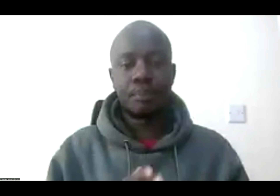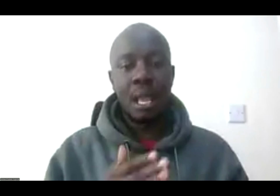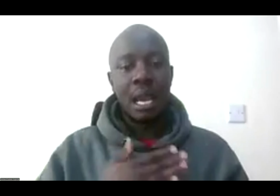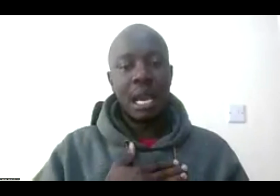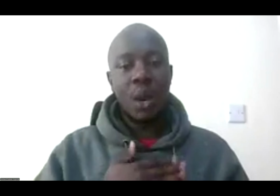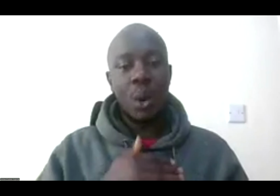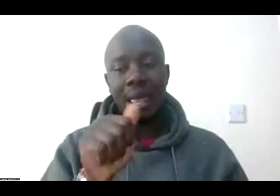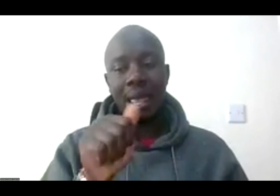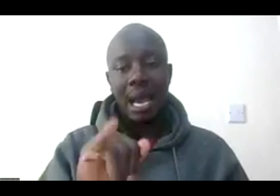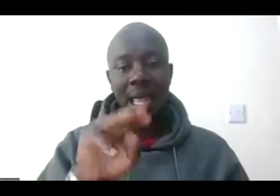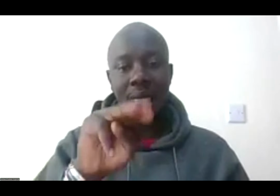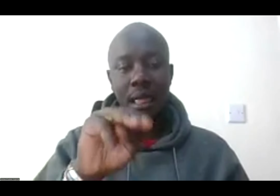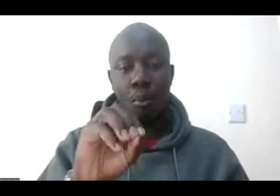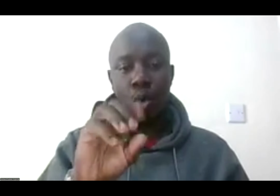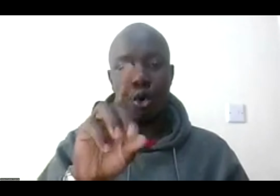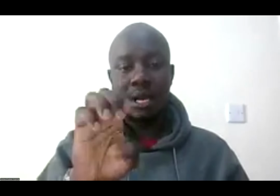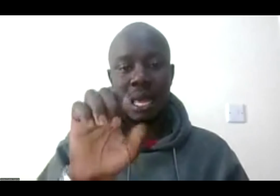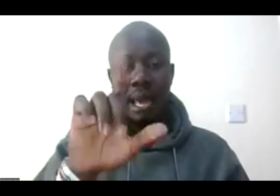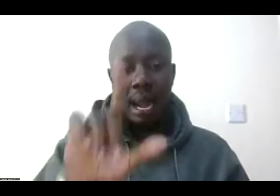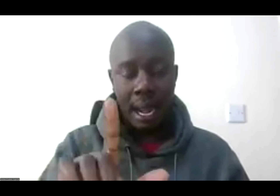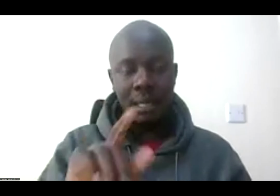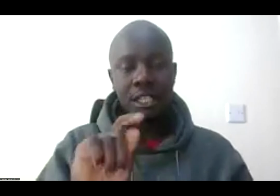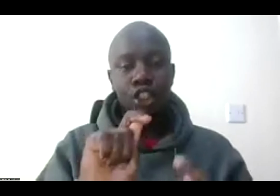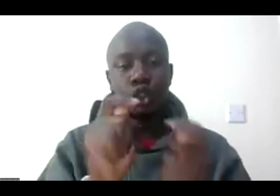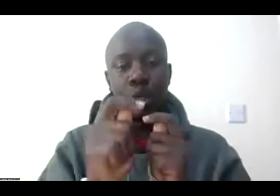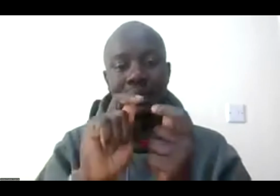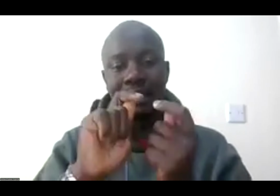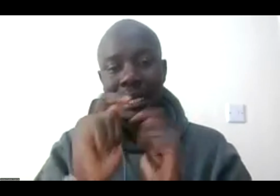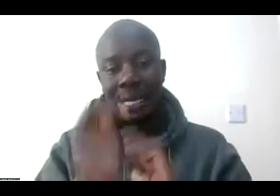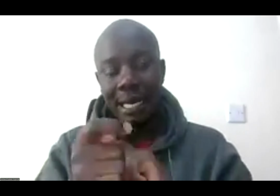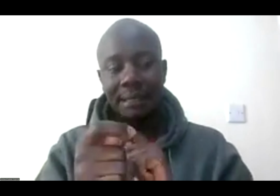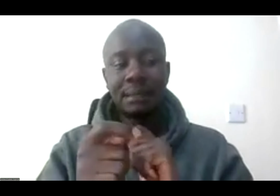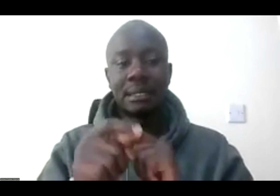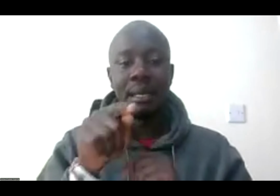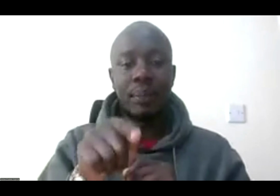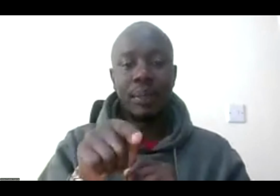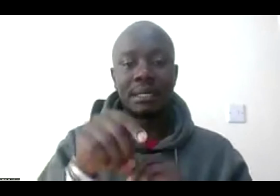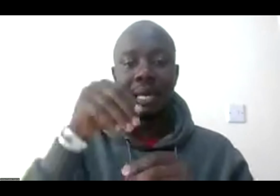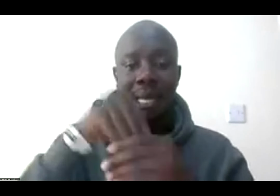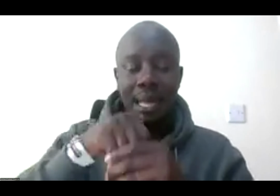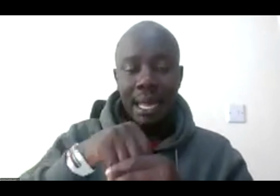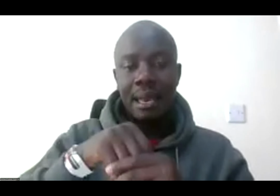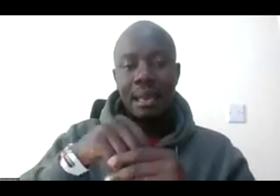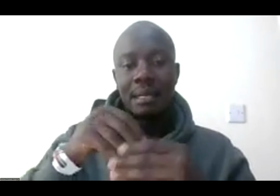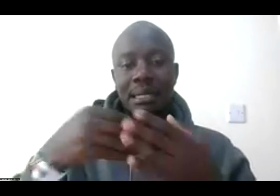We have language processing. Our AI model is able to translate